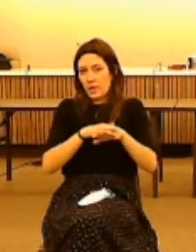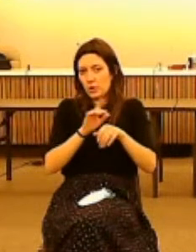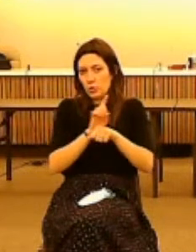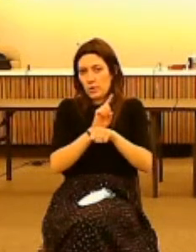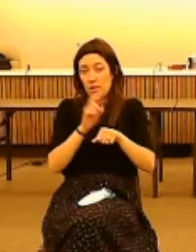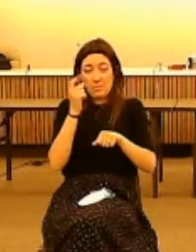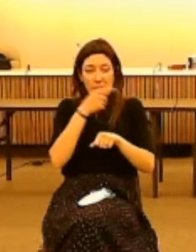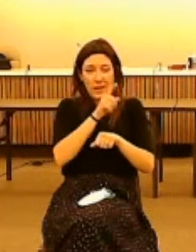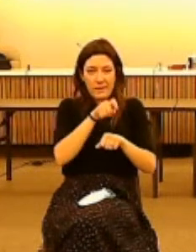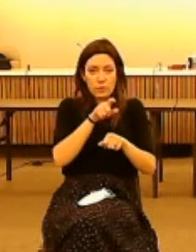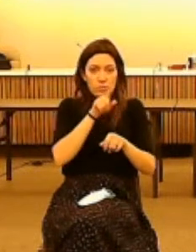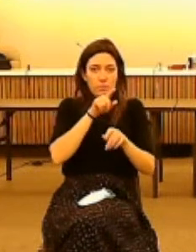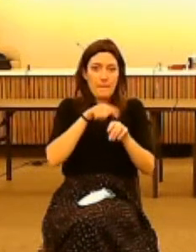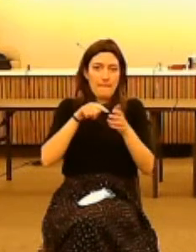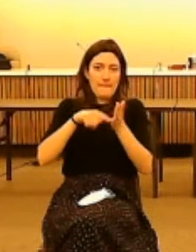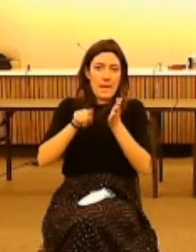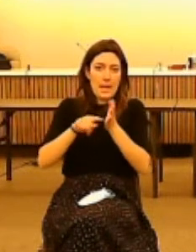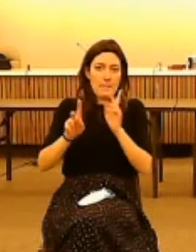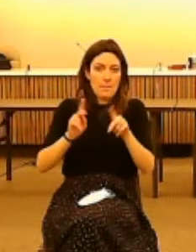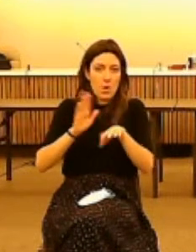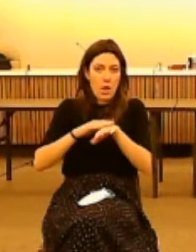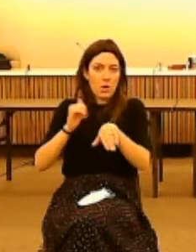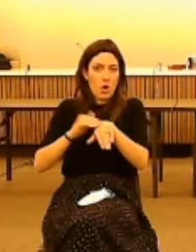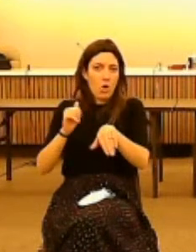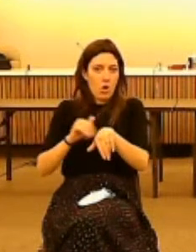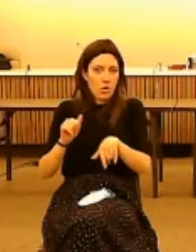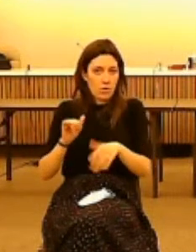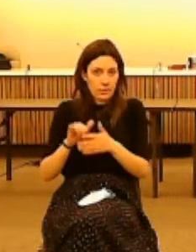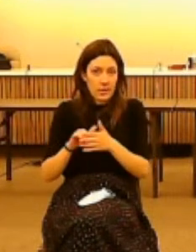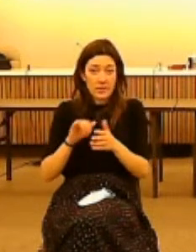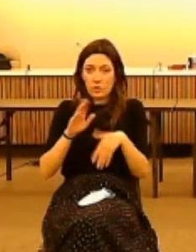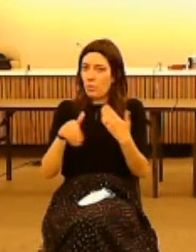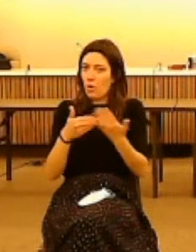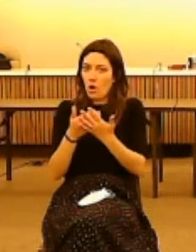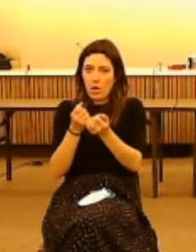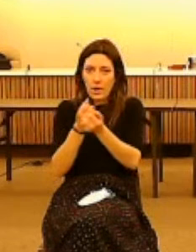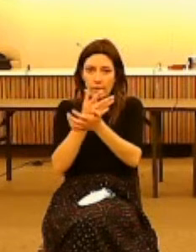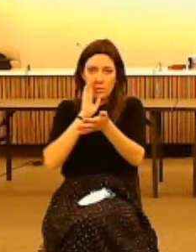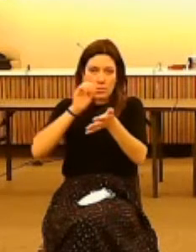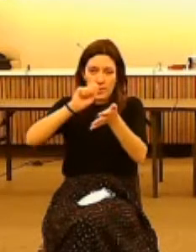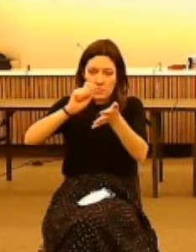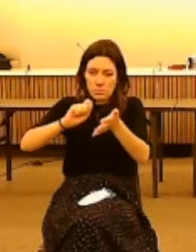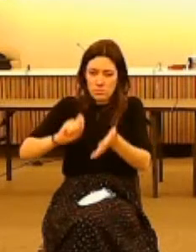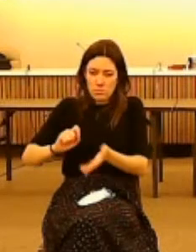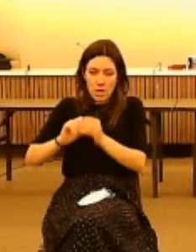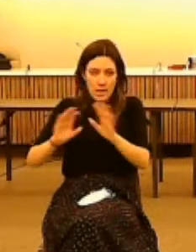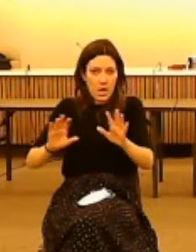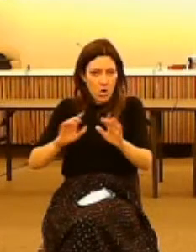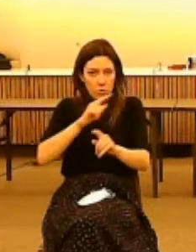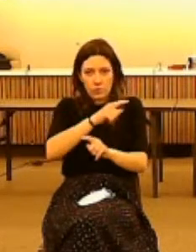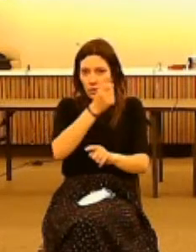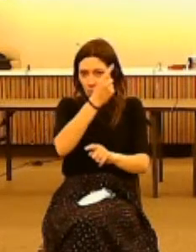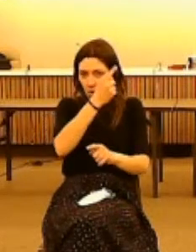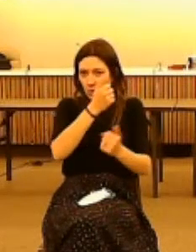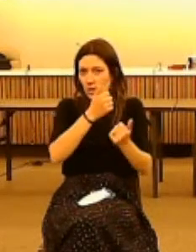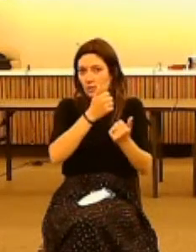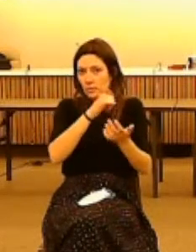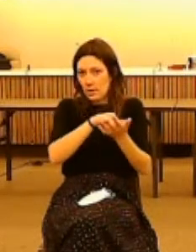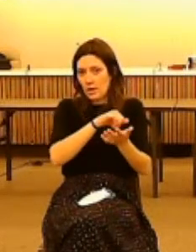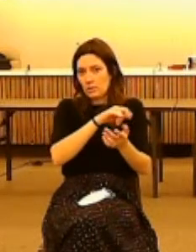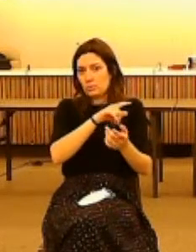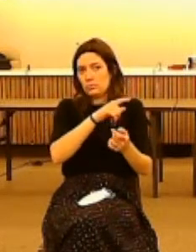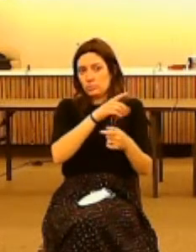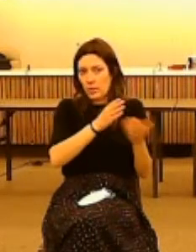on-call charges. Yeah. So we're putting all those terms right in the thing right up front. So they understand that and can take that into account